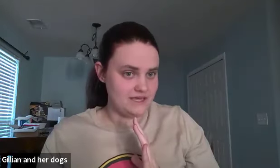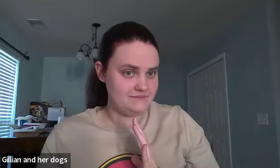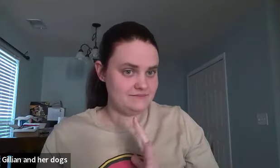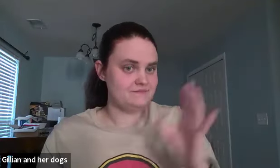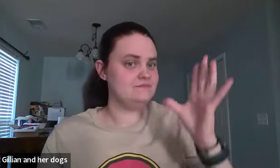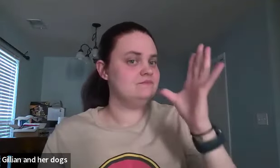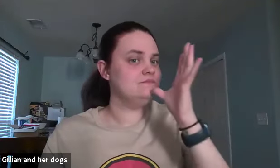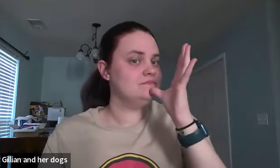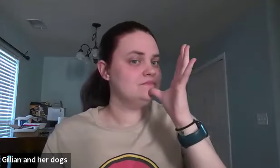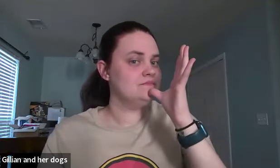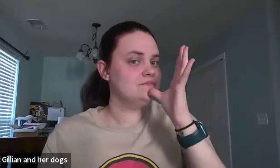woman,